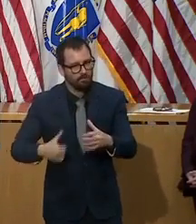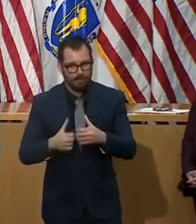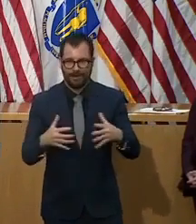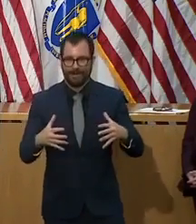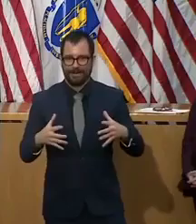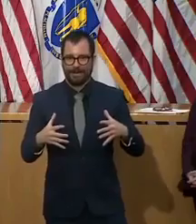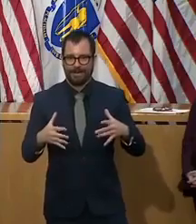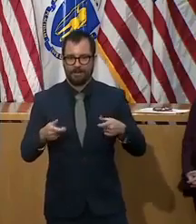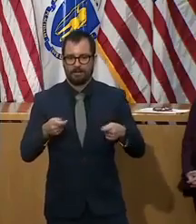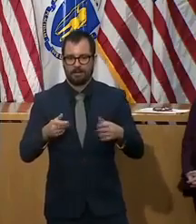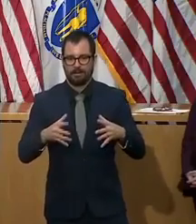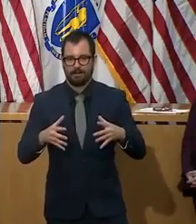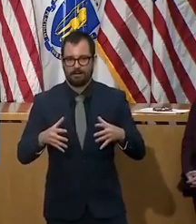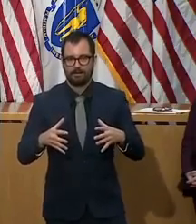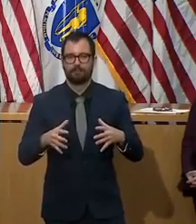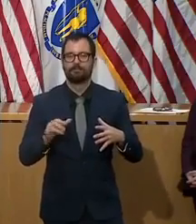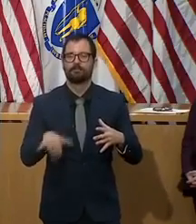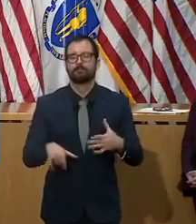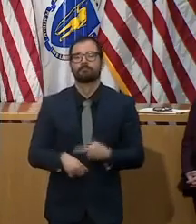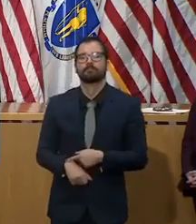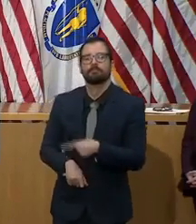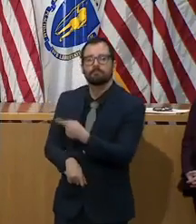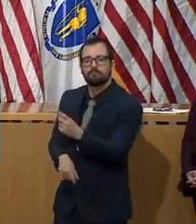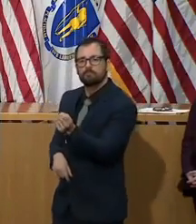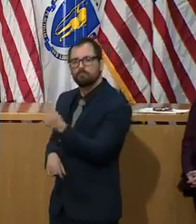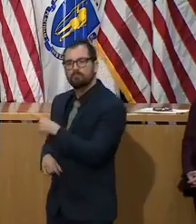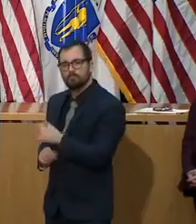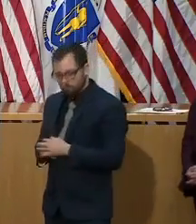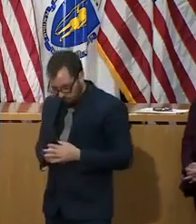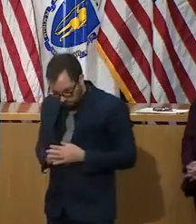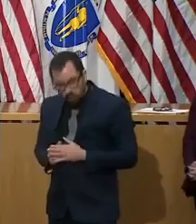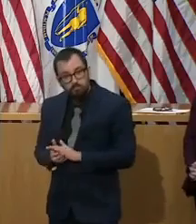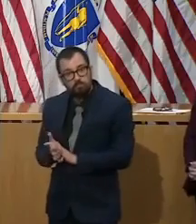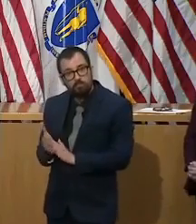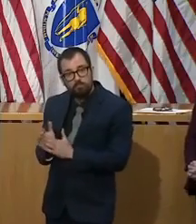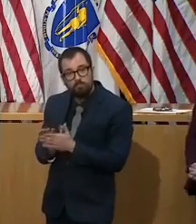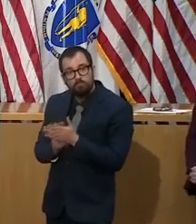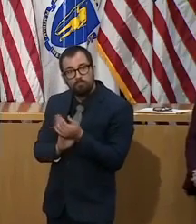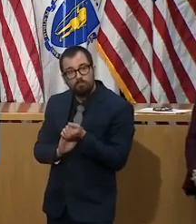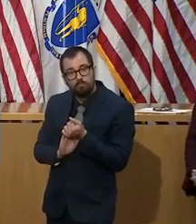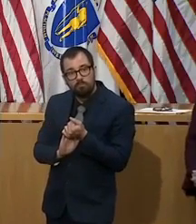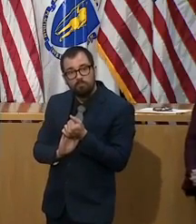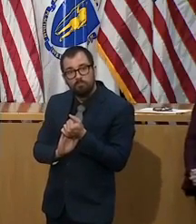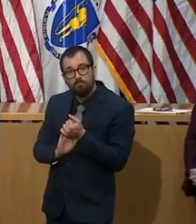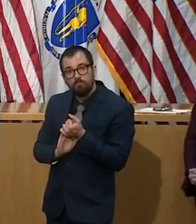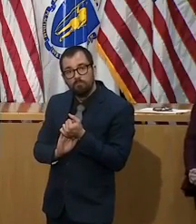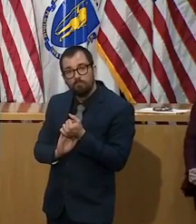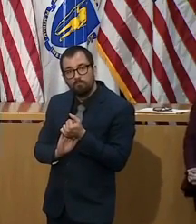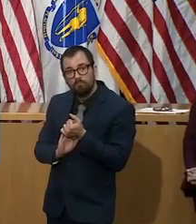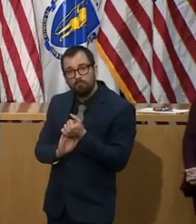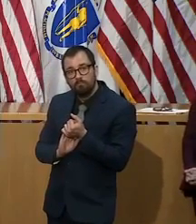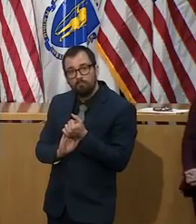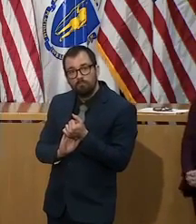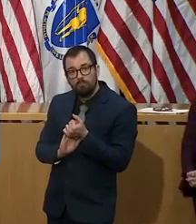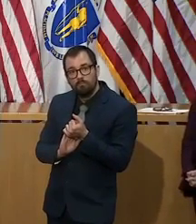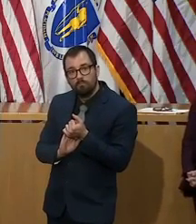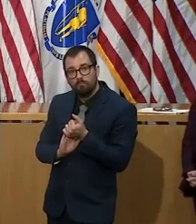there's a chance we may have to extend it again if this plateau does not start to come down? The one thing everybody